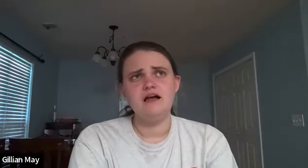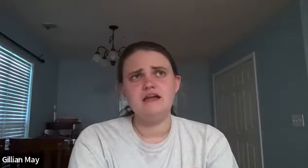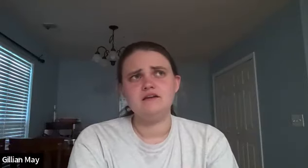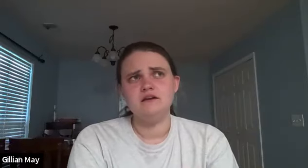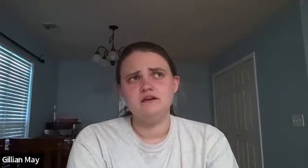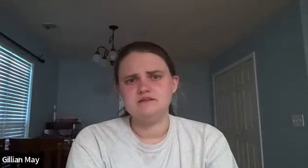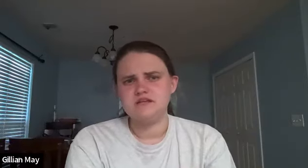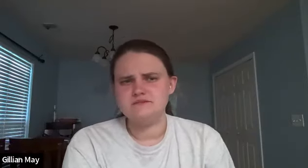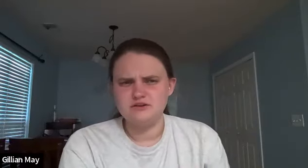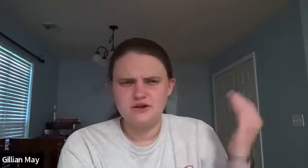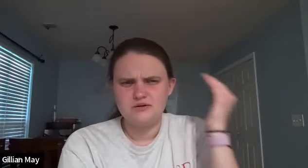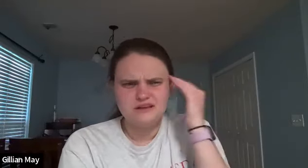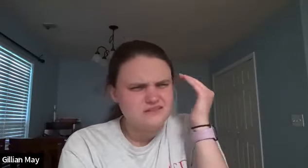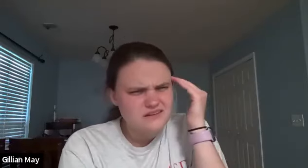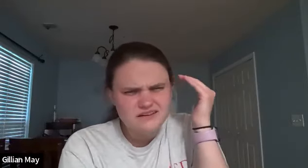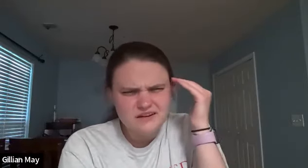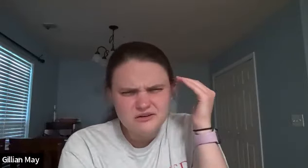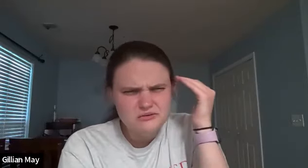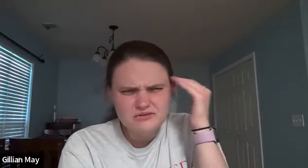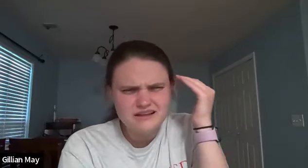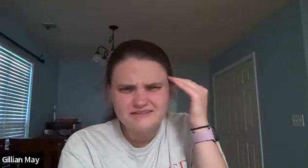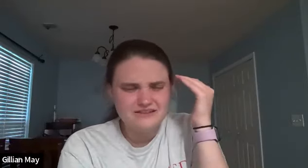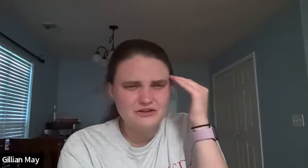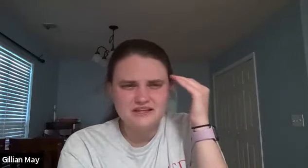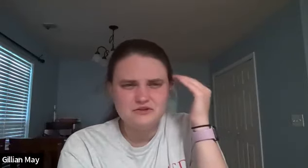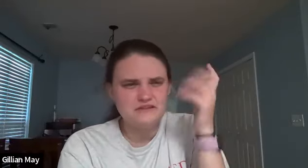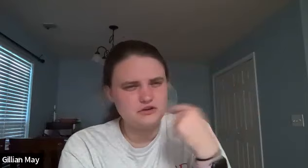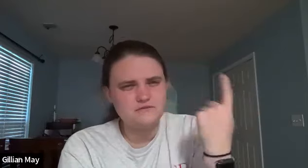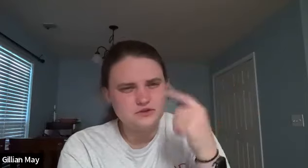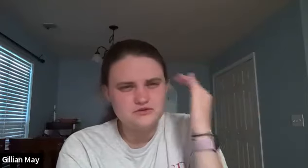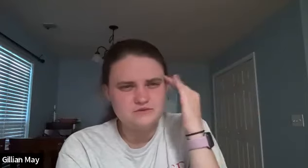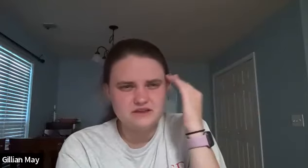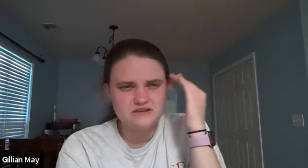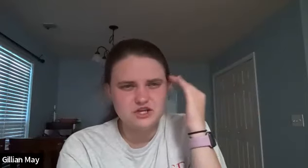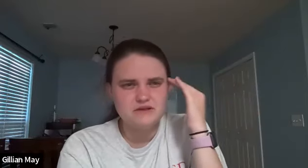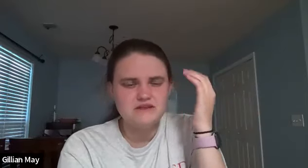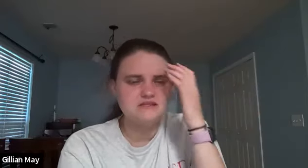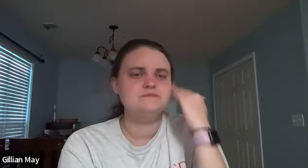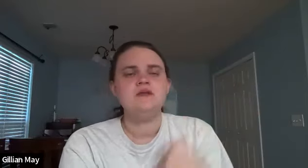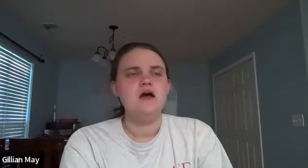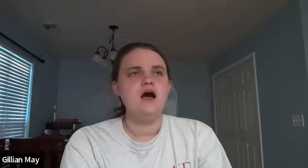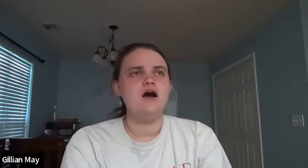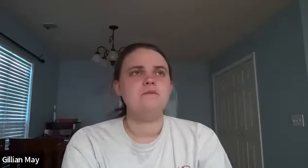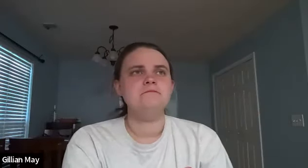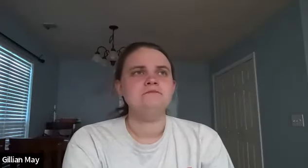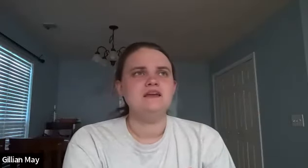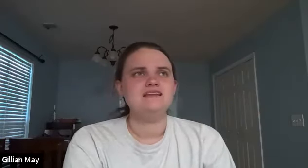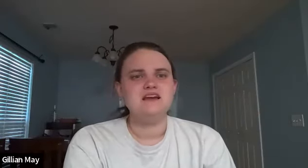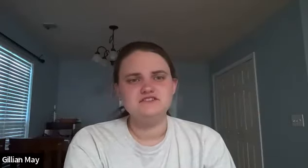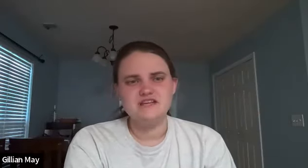like sometimes they'll go like, no, like they look at you like they're confused, but like showing this, it's kind of just that